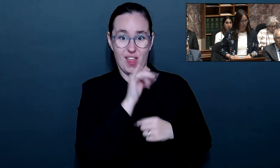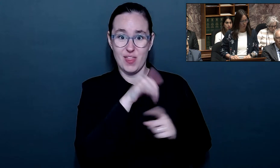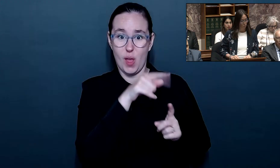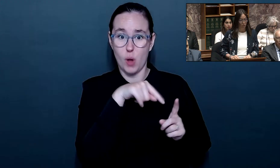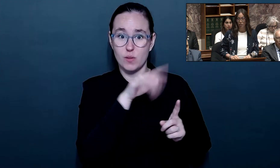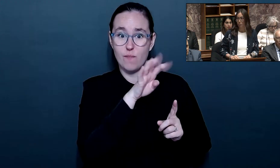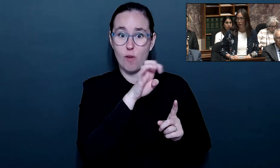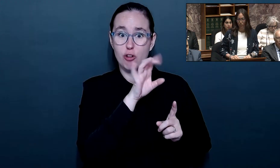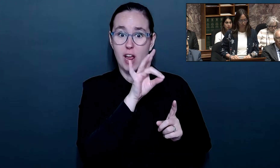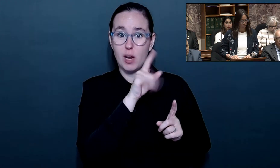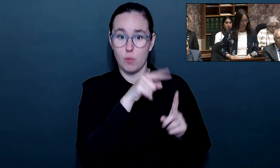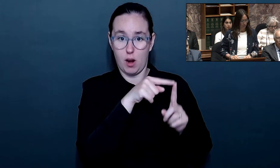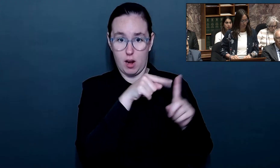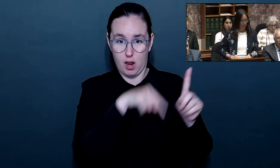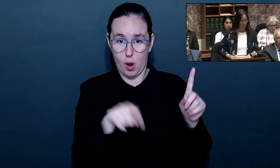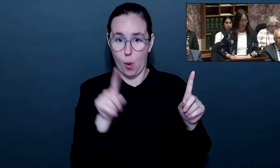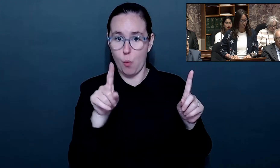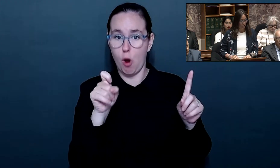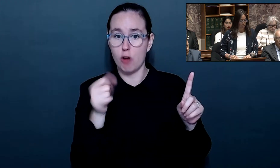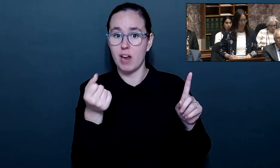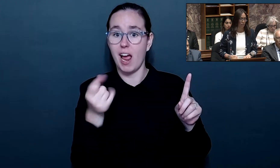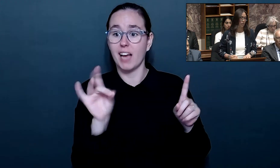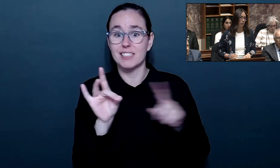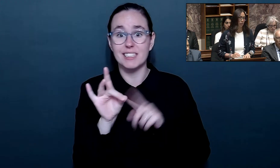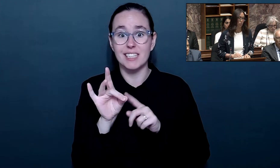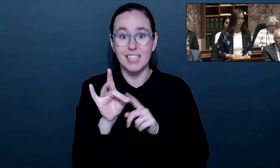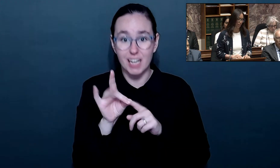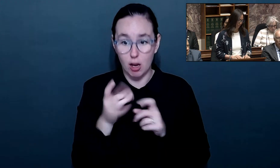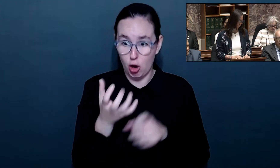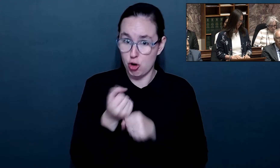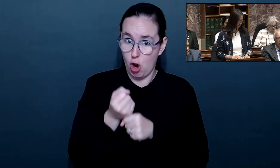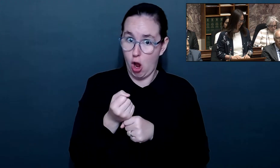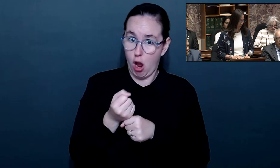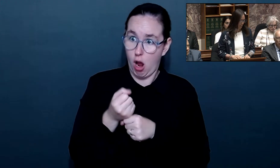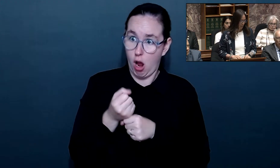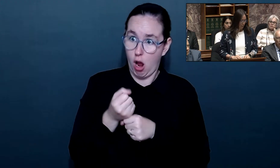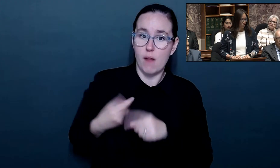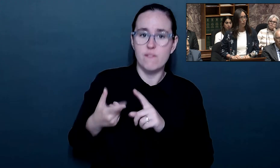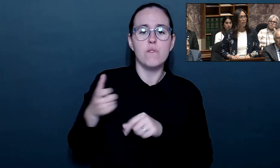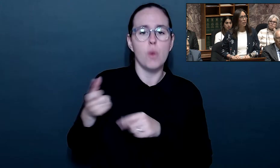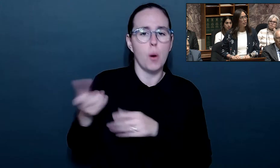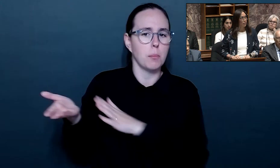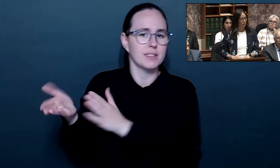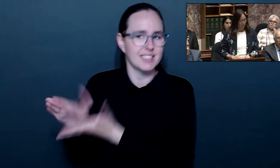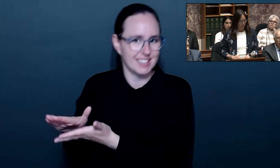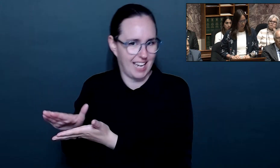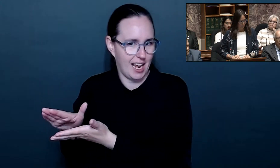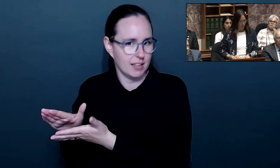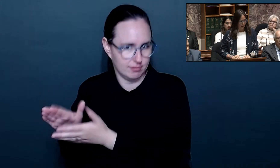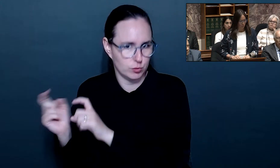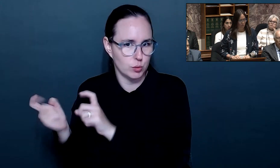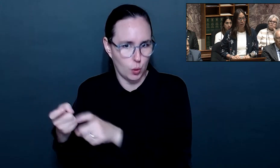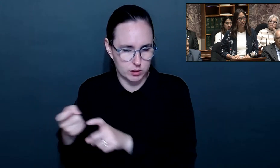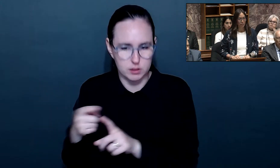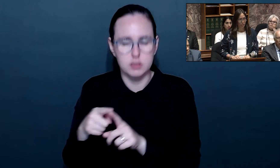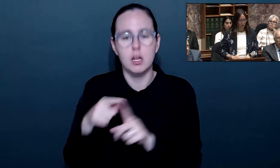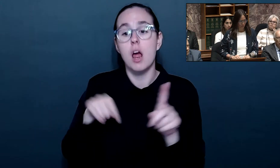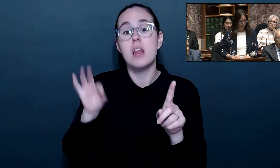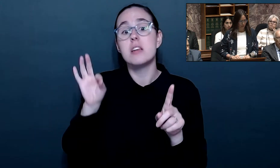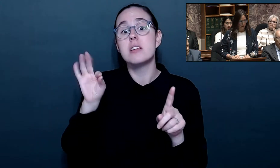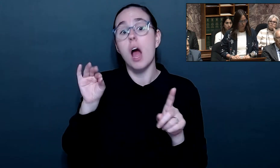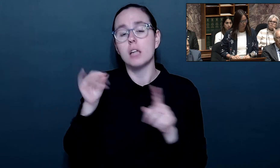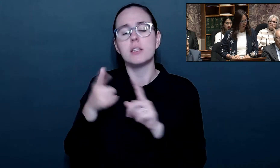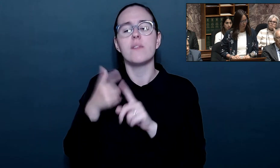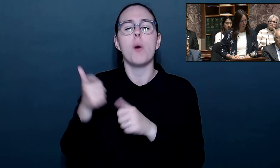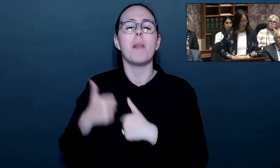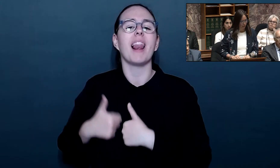loved one or a stranger could have another chance at living a full life. Joining us here today is one of my